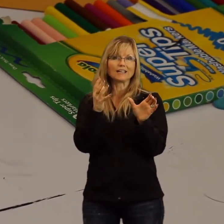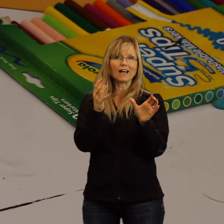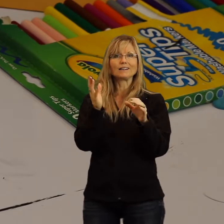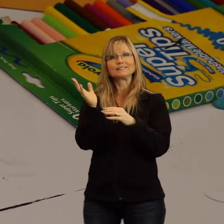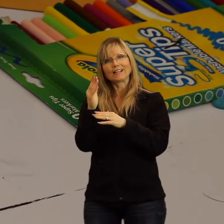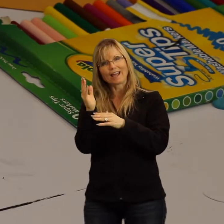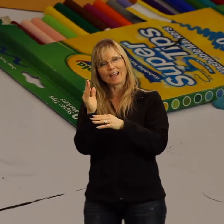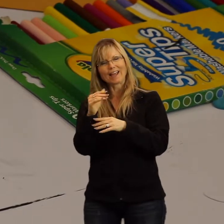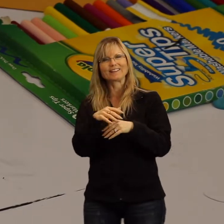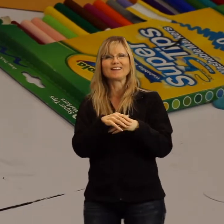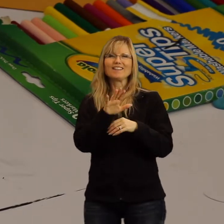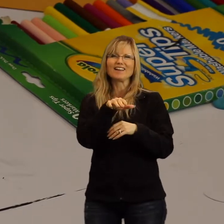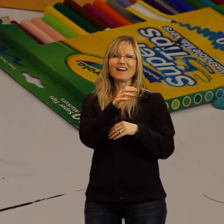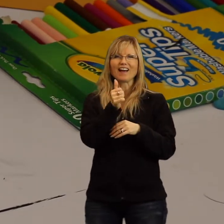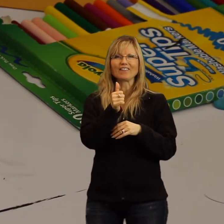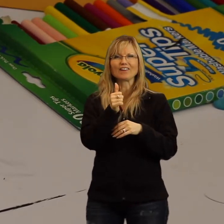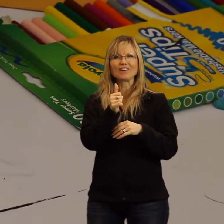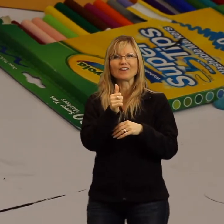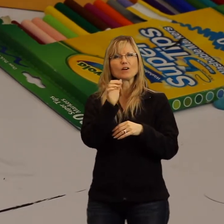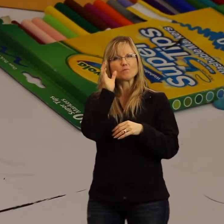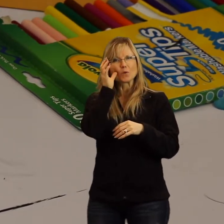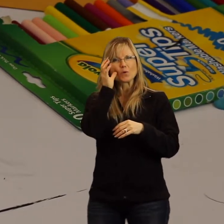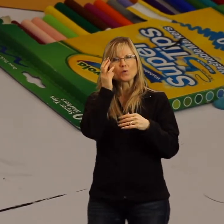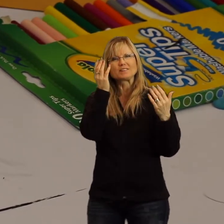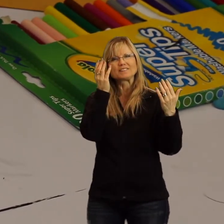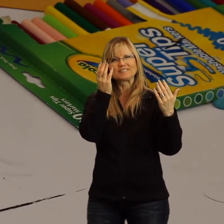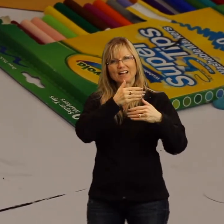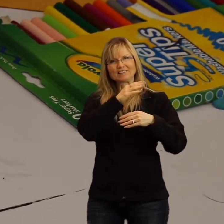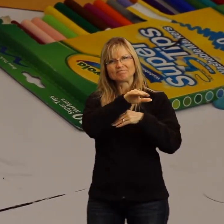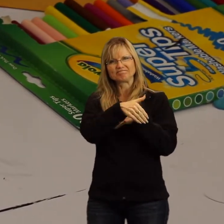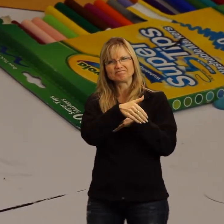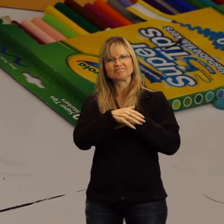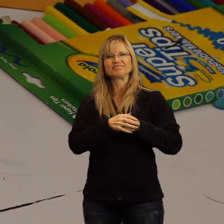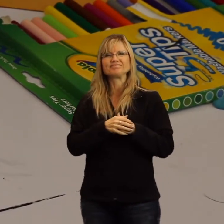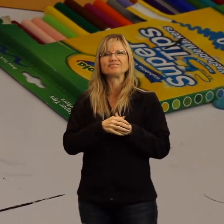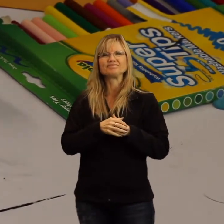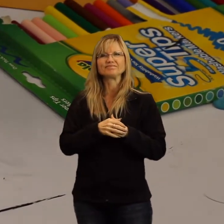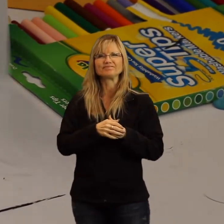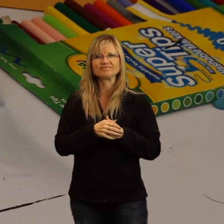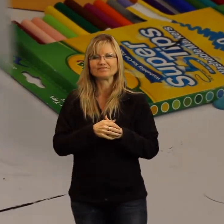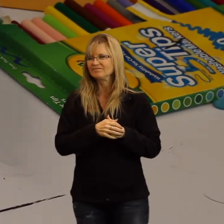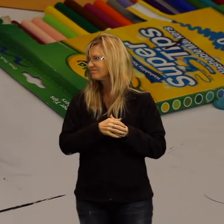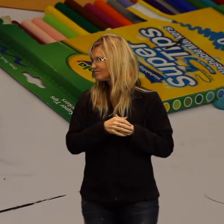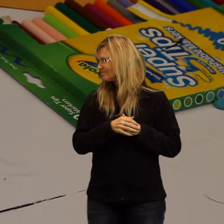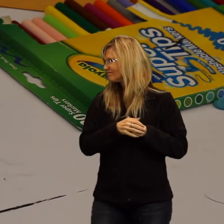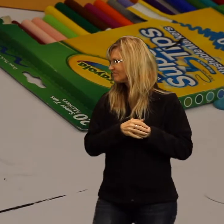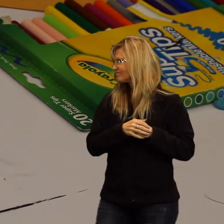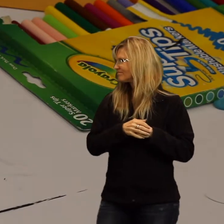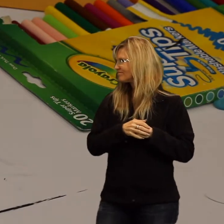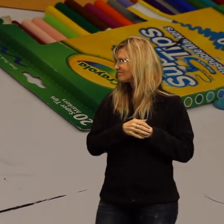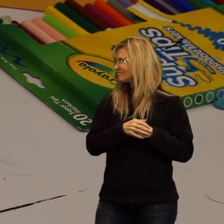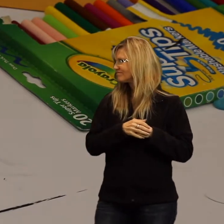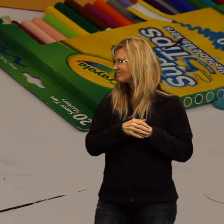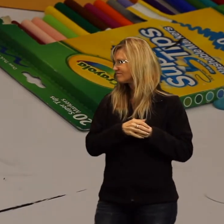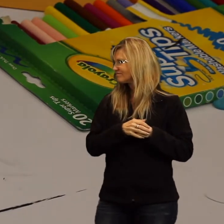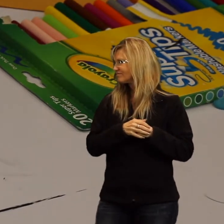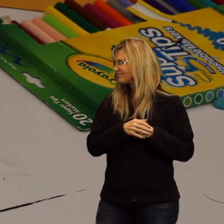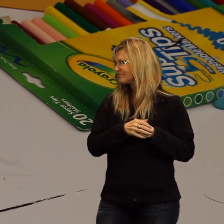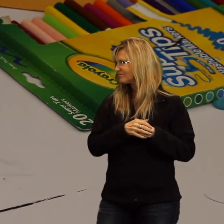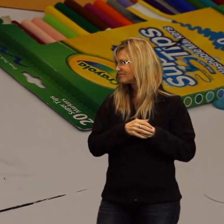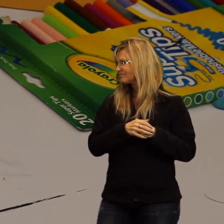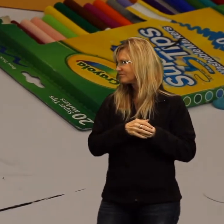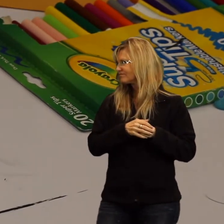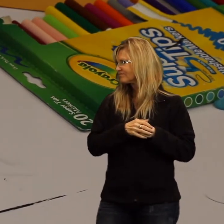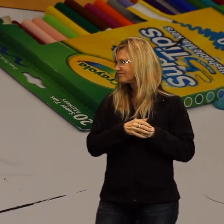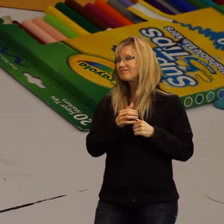then one half will be moon and moonlight. So once you have that, you can fold it in half and then